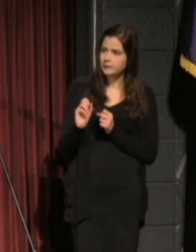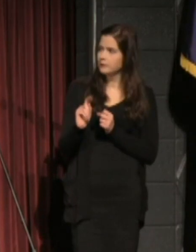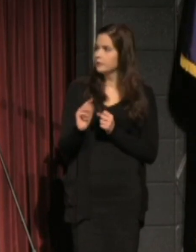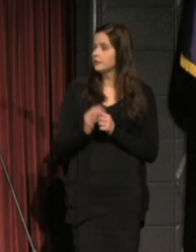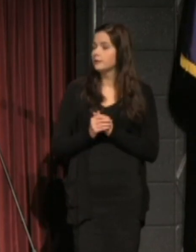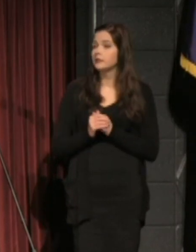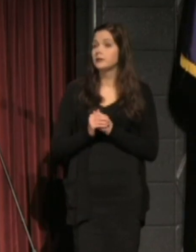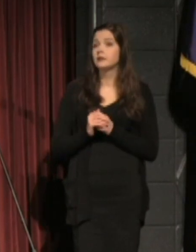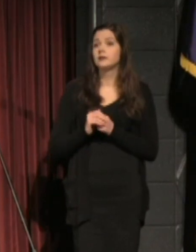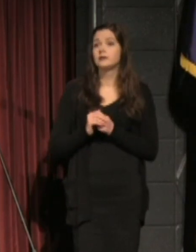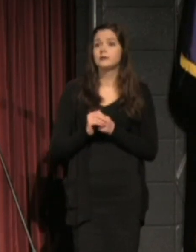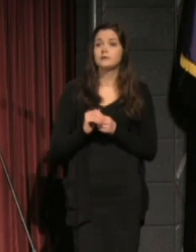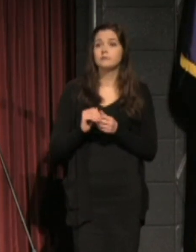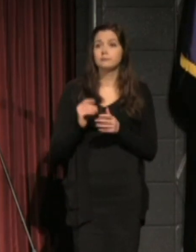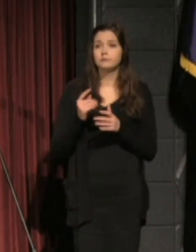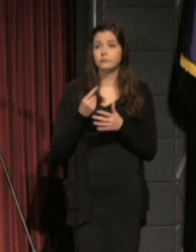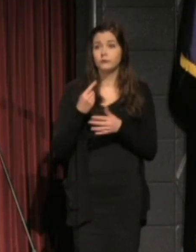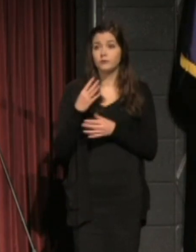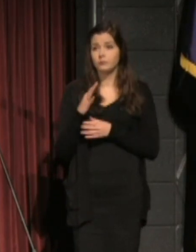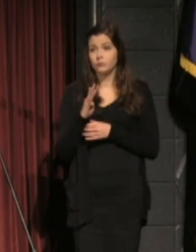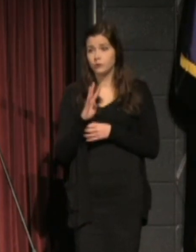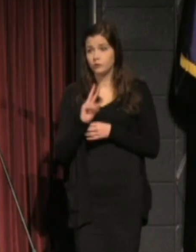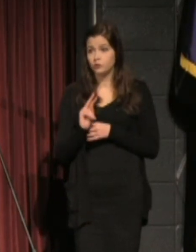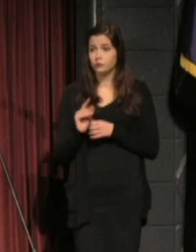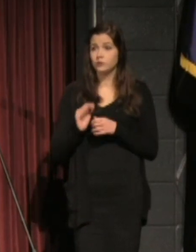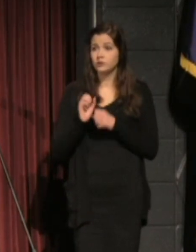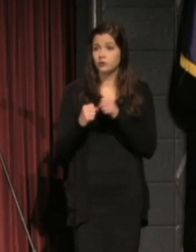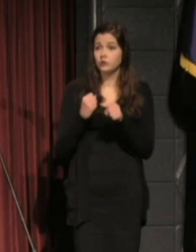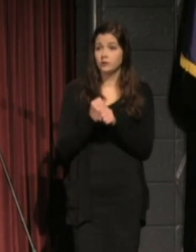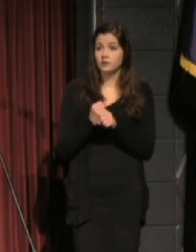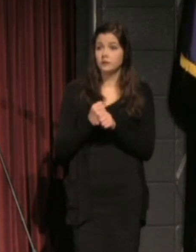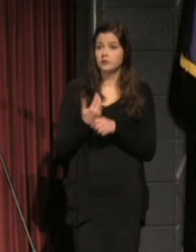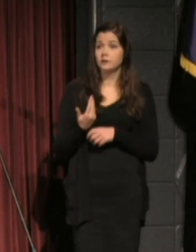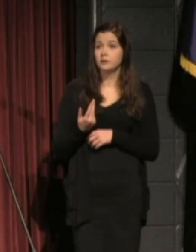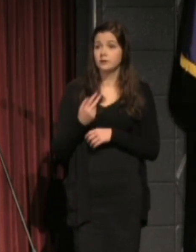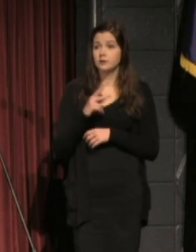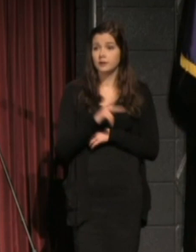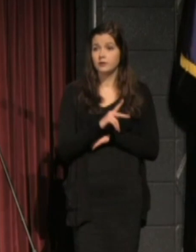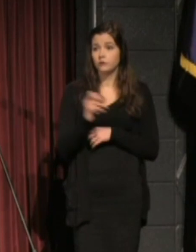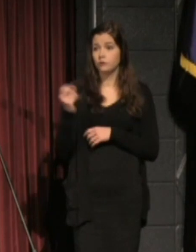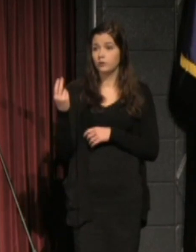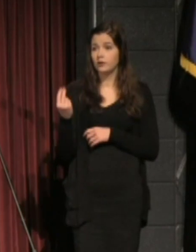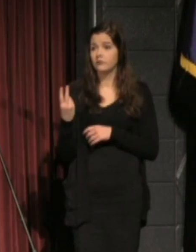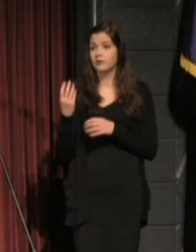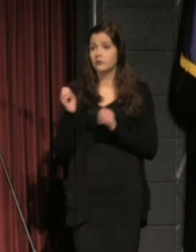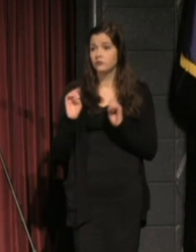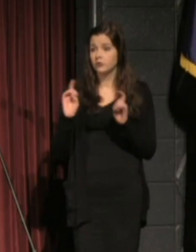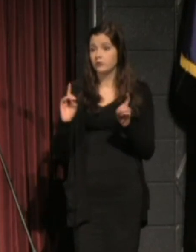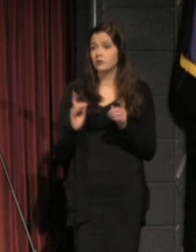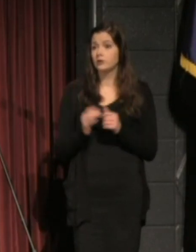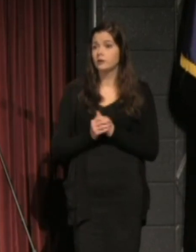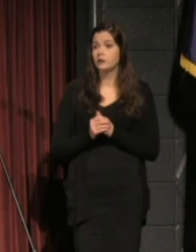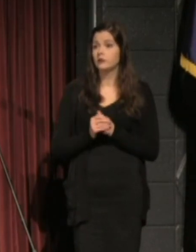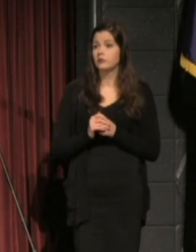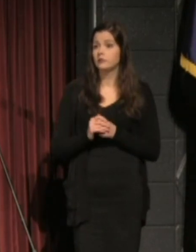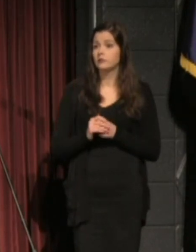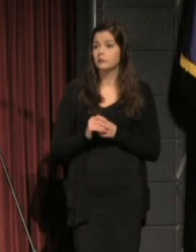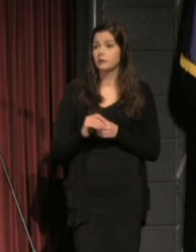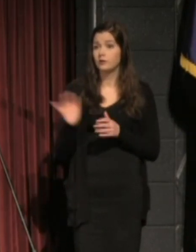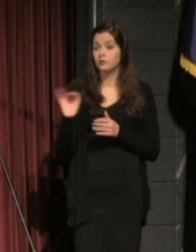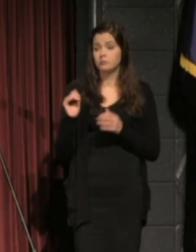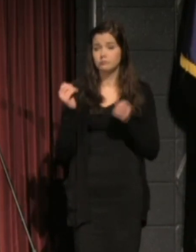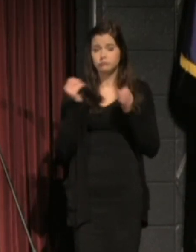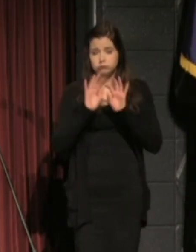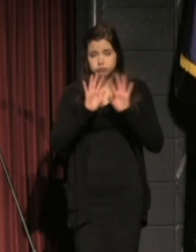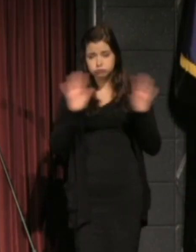systems during the last 42 years. He brings a K-12 educator connection to the board, along with his vast knowledge and professional